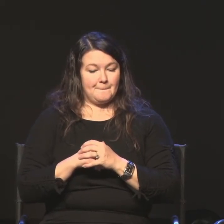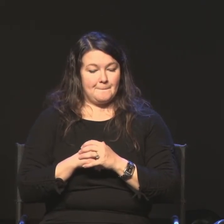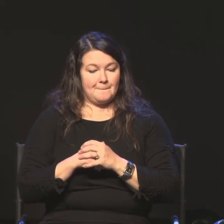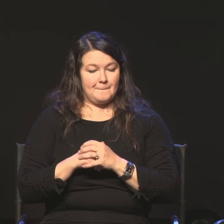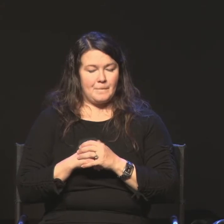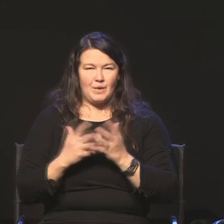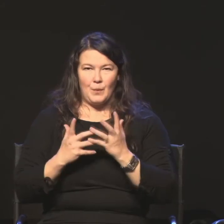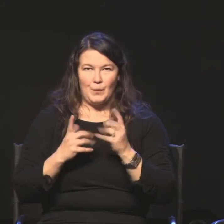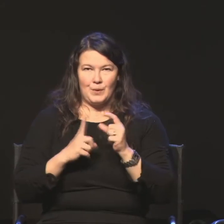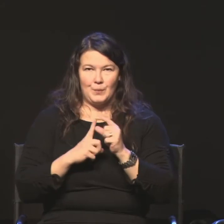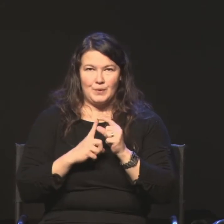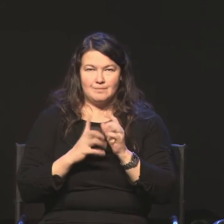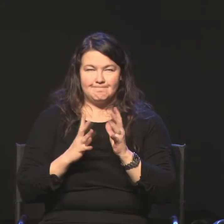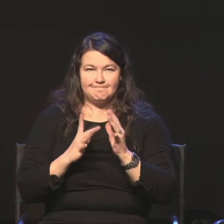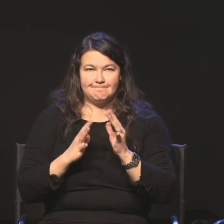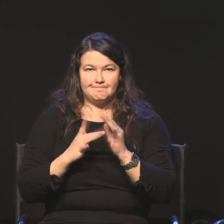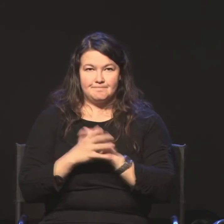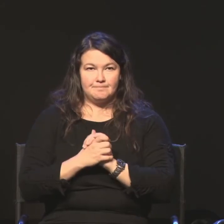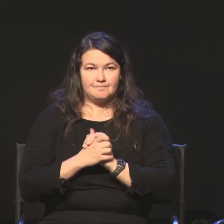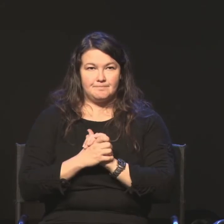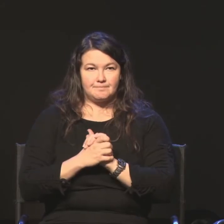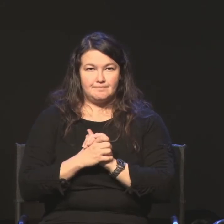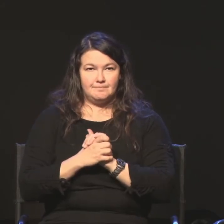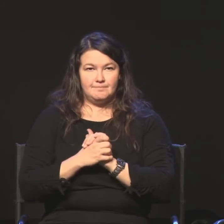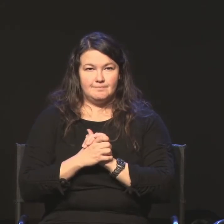what's the word?